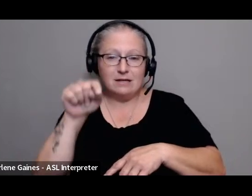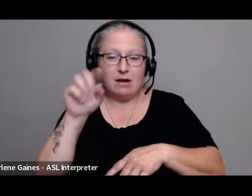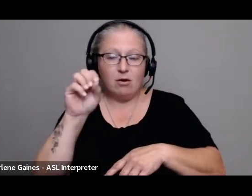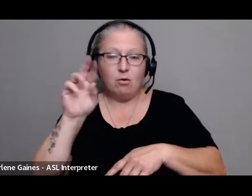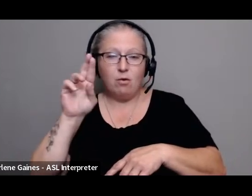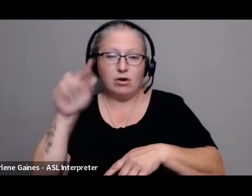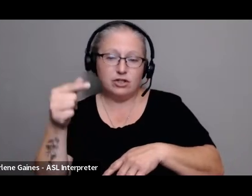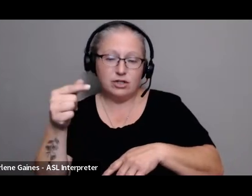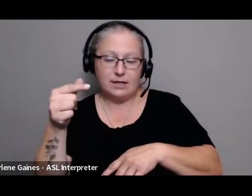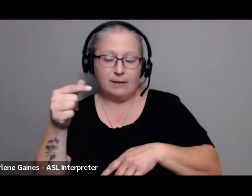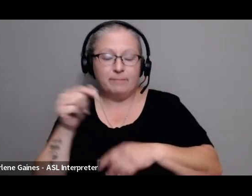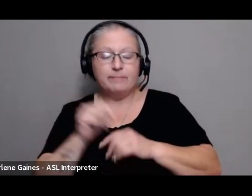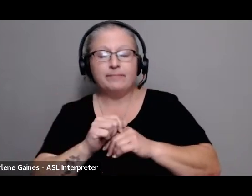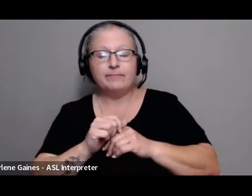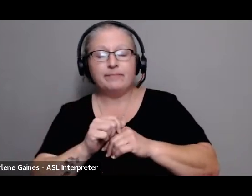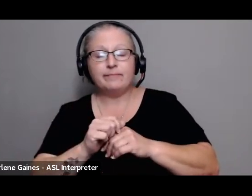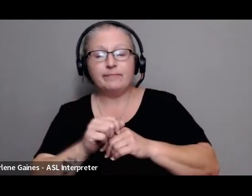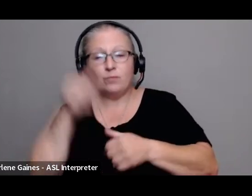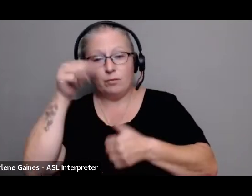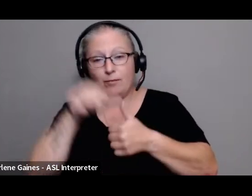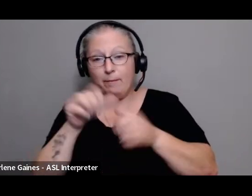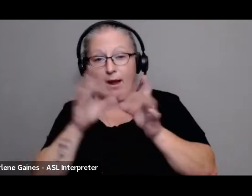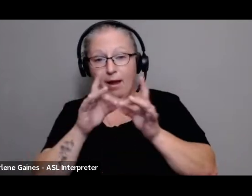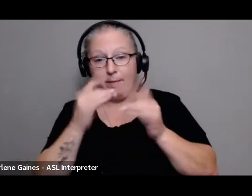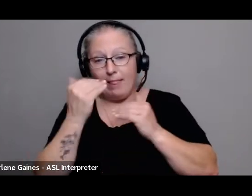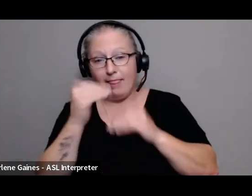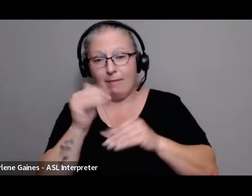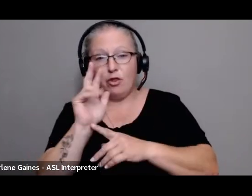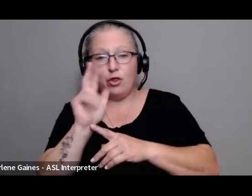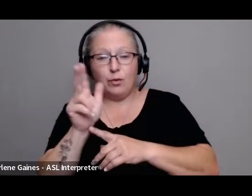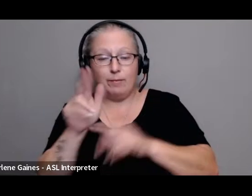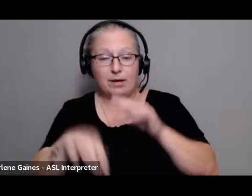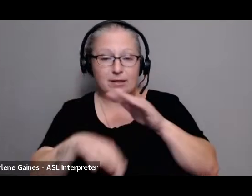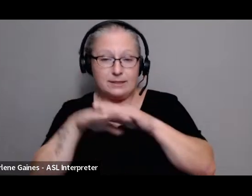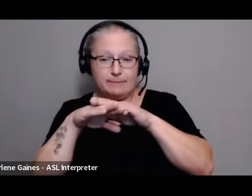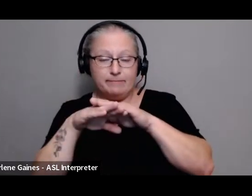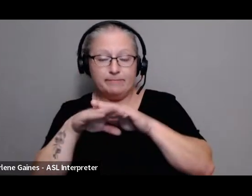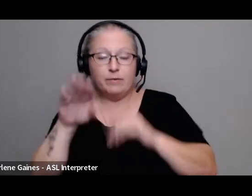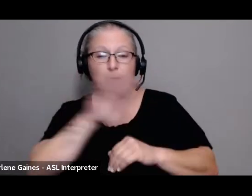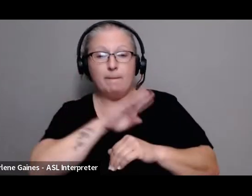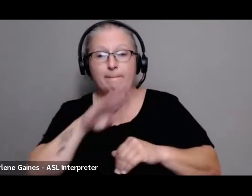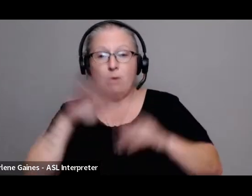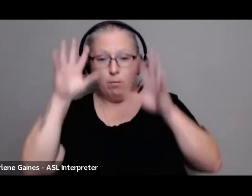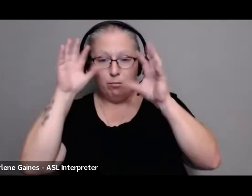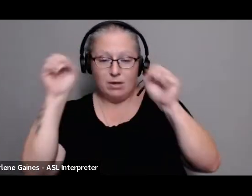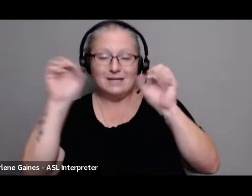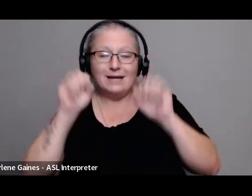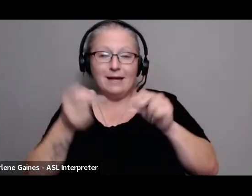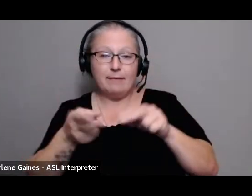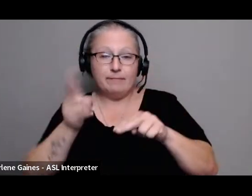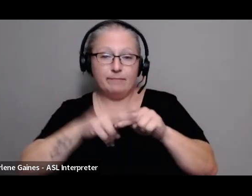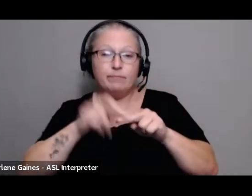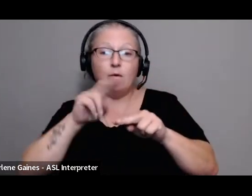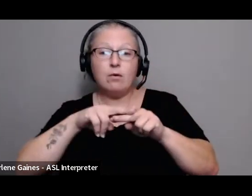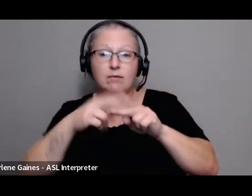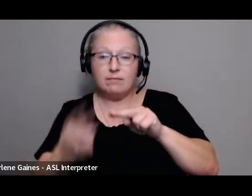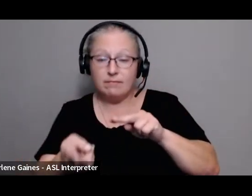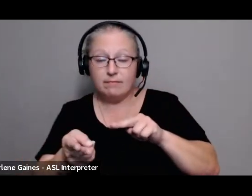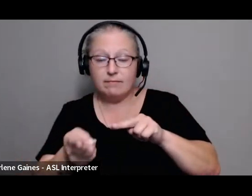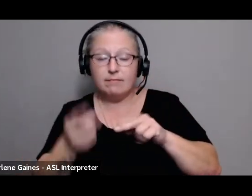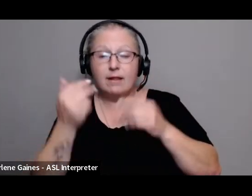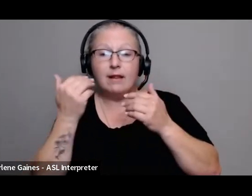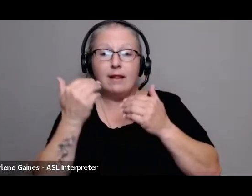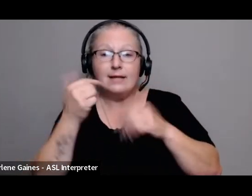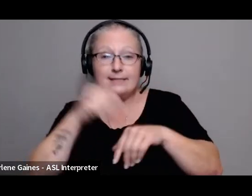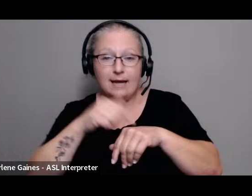SMUHSD.org. Please note that the comments are limited to 3 minutes. The board president may increase or decrease the time allowed for